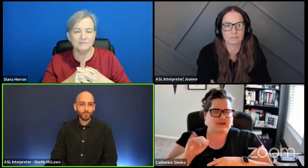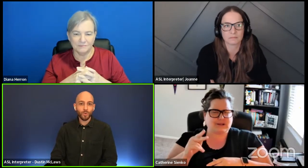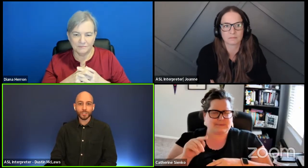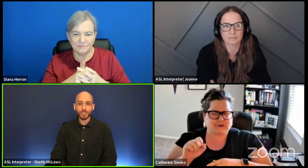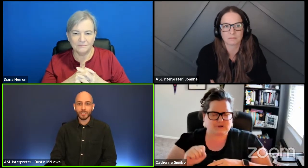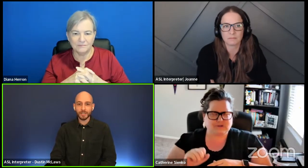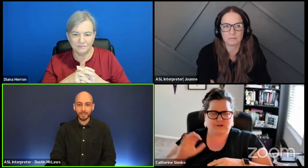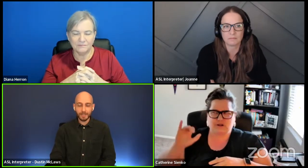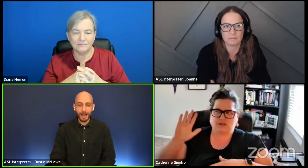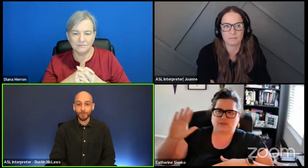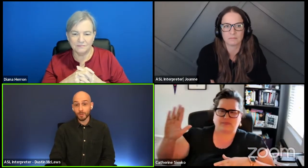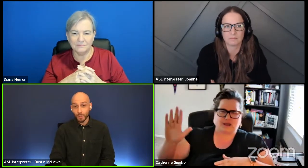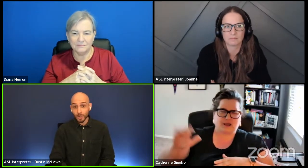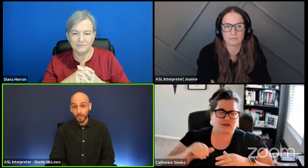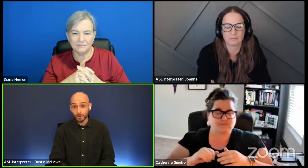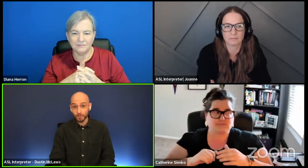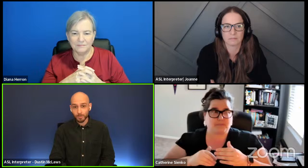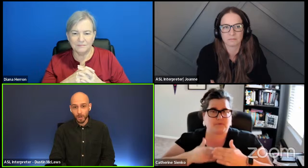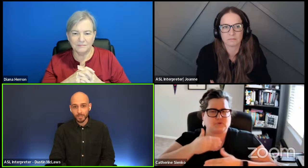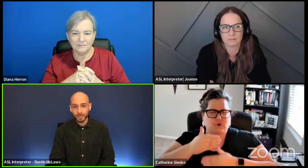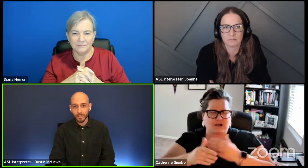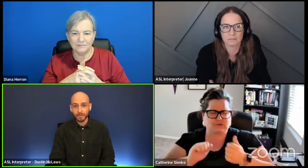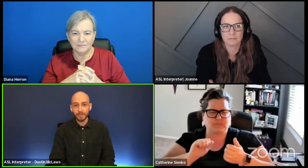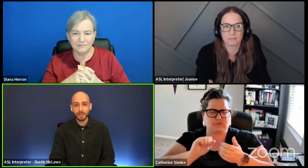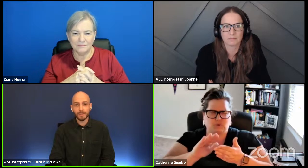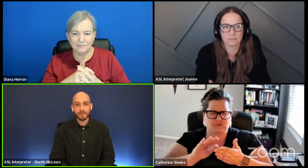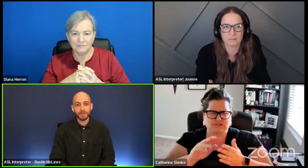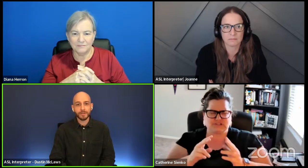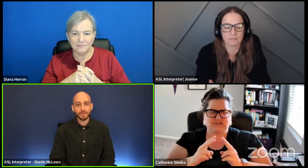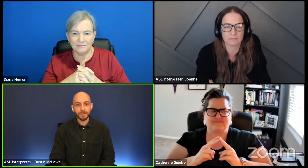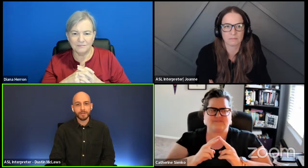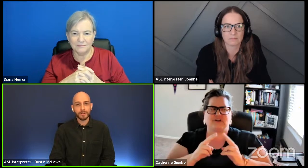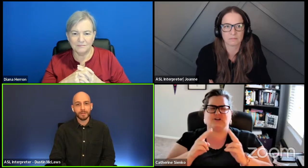I was watching how the community was responding.